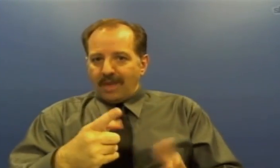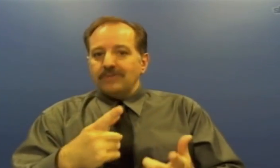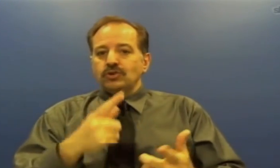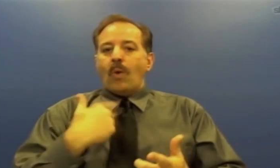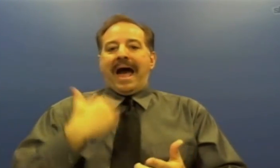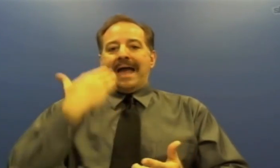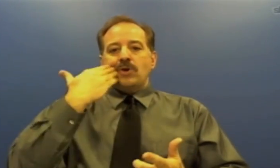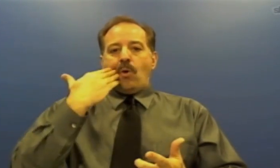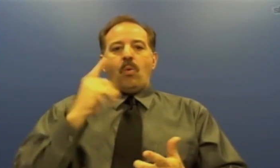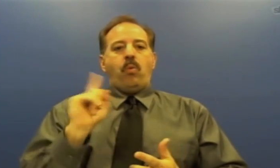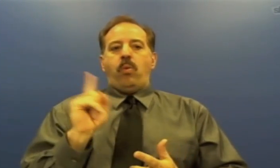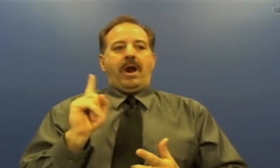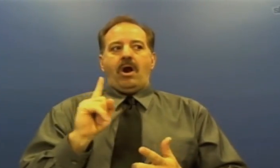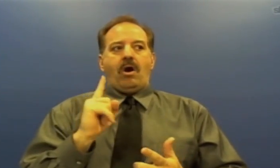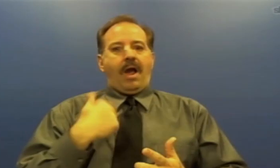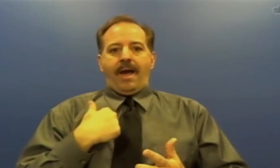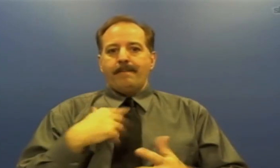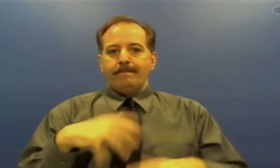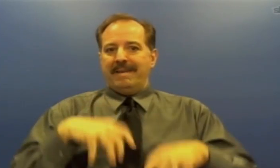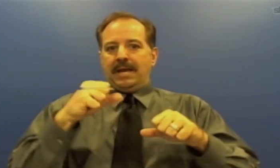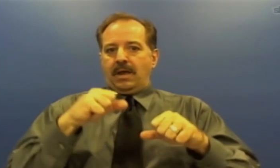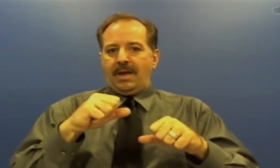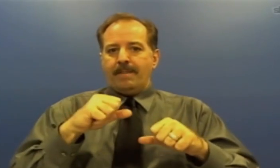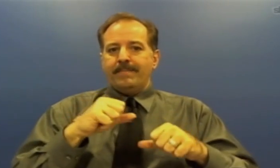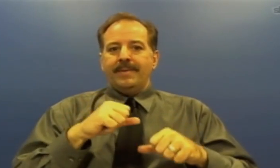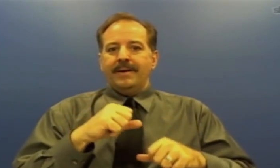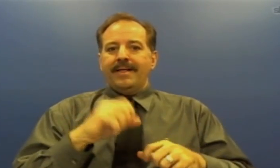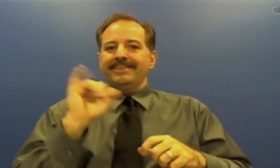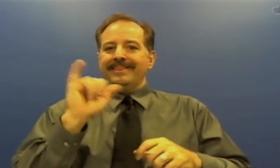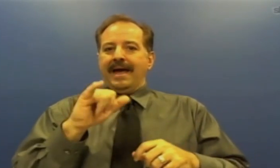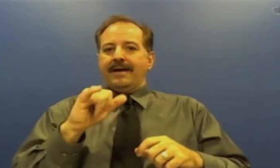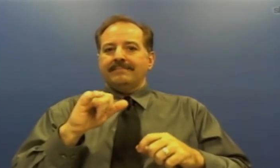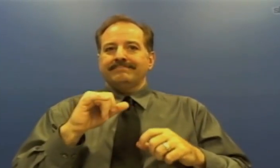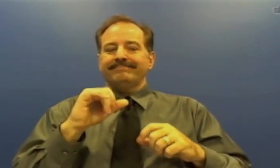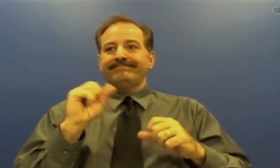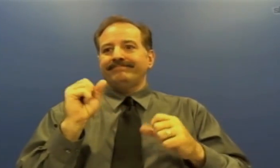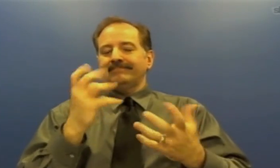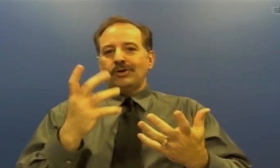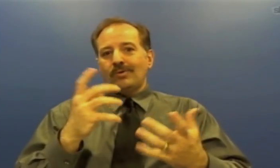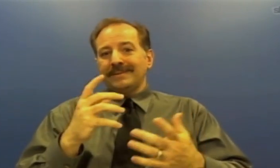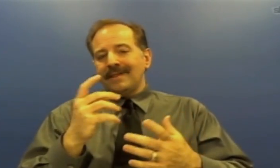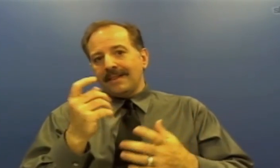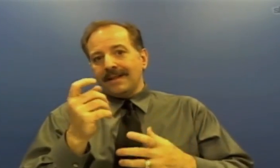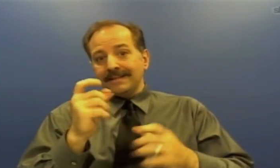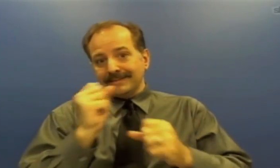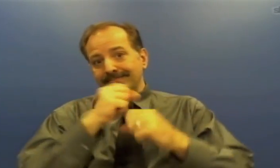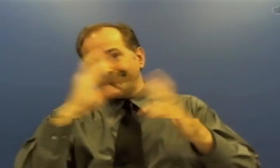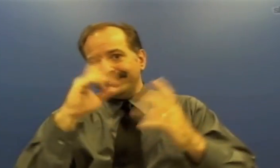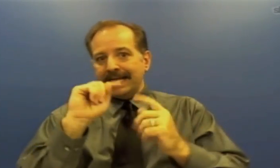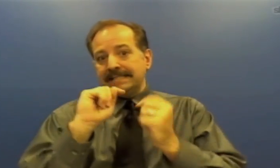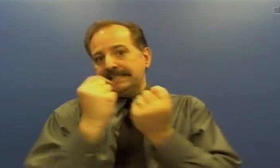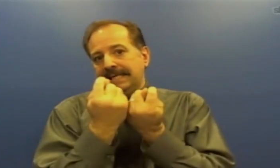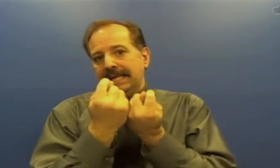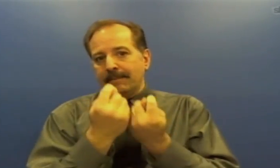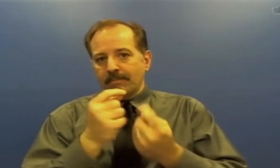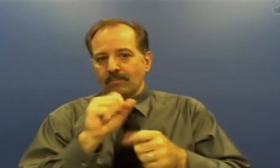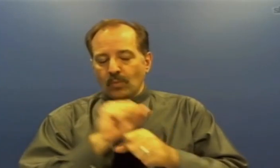of report about what's happened or what's transpired, and that way I can anticipate what is to come, and I